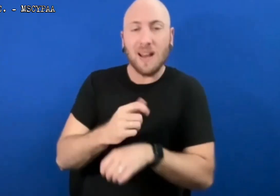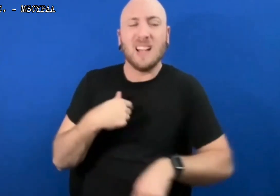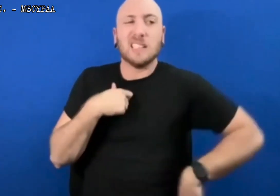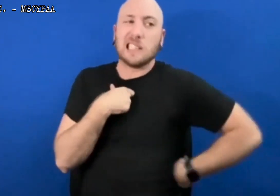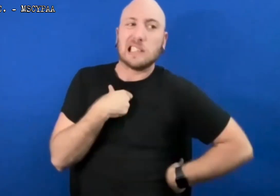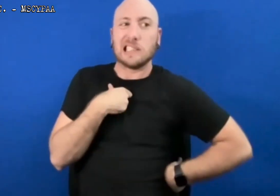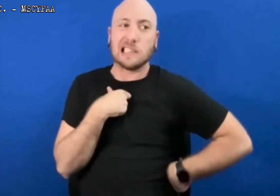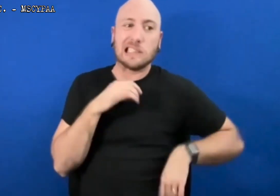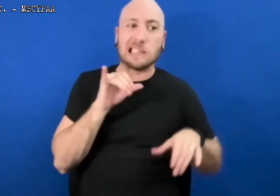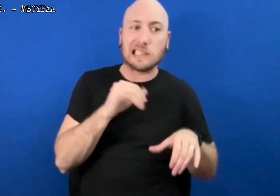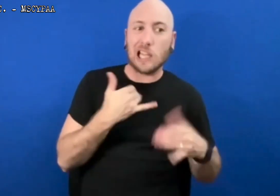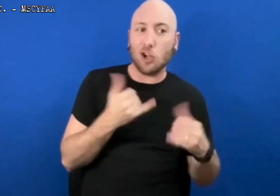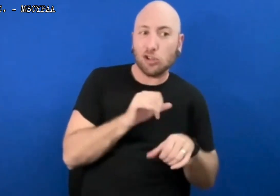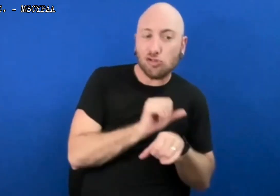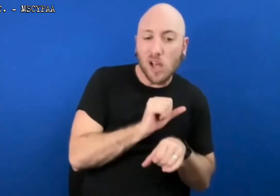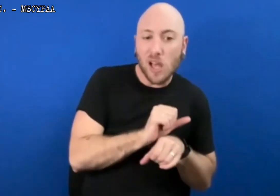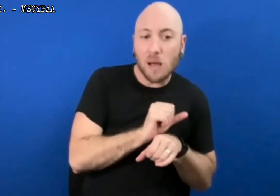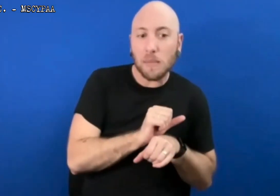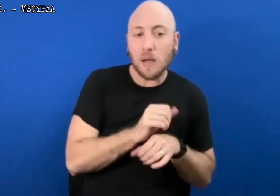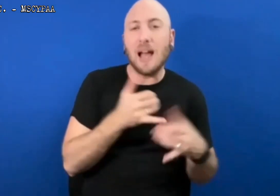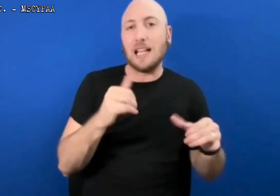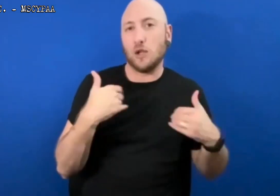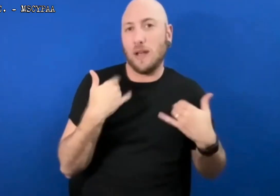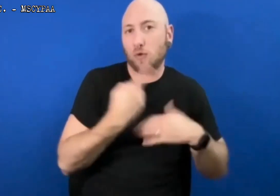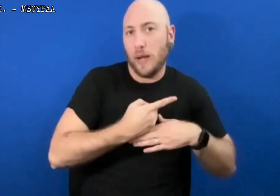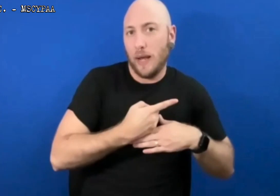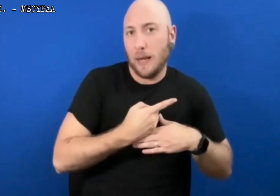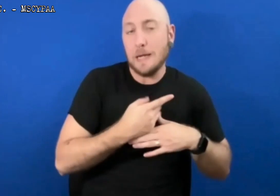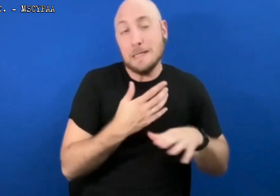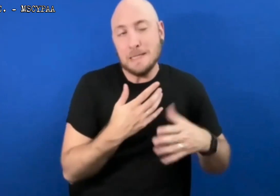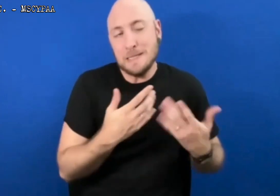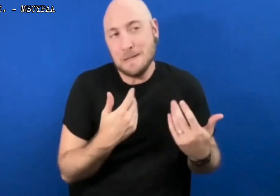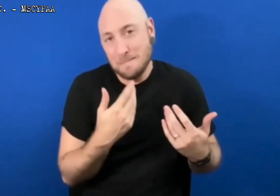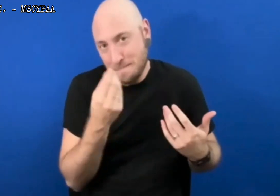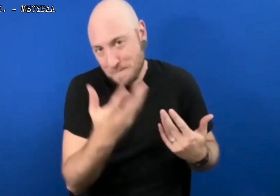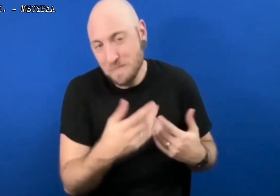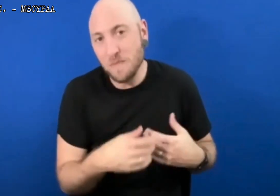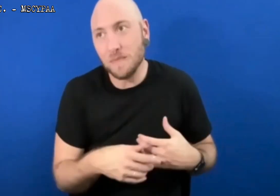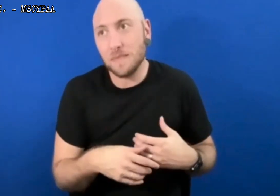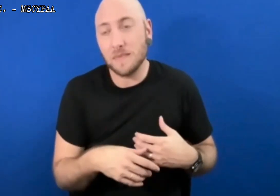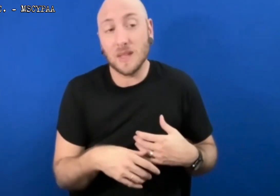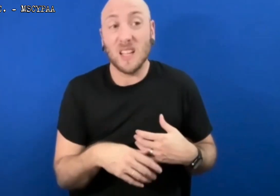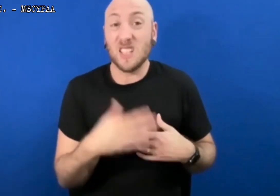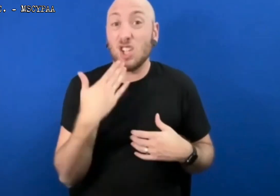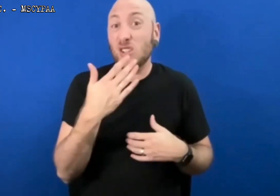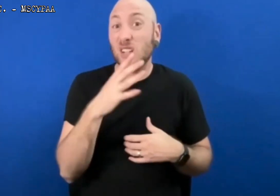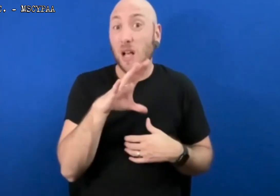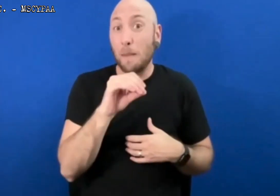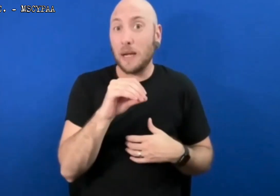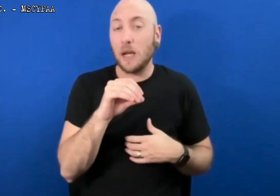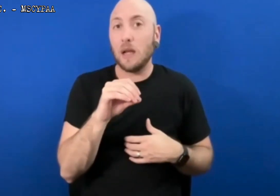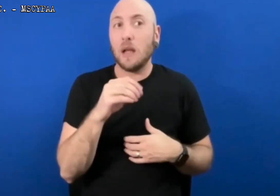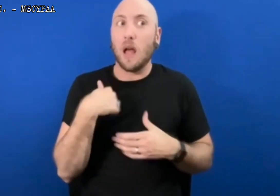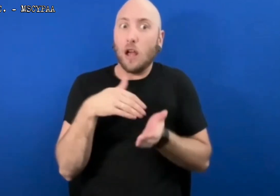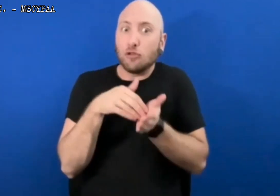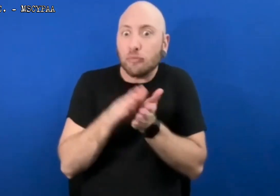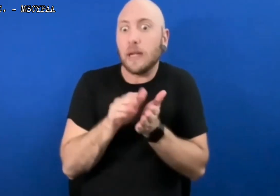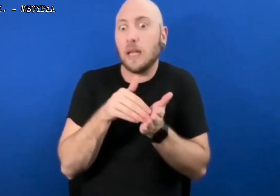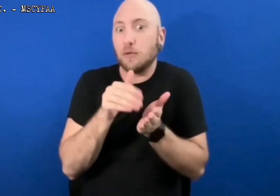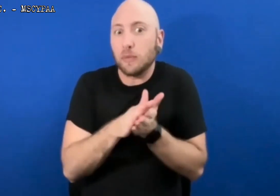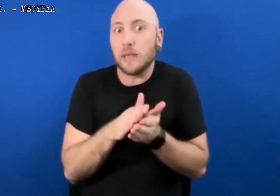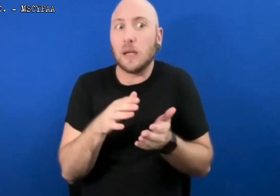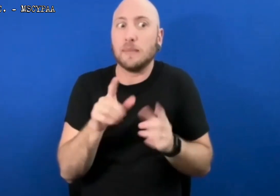should I leave? My current job that I'm still at today, spoiler alert, they had been really good to me when I was like relapsing and when I like